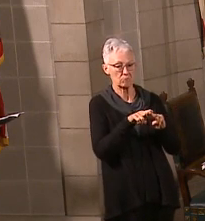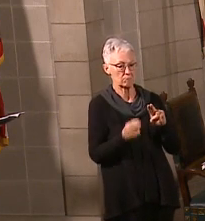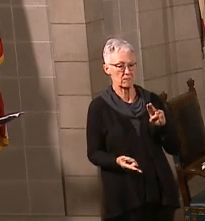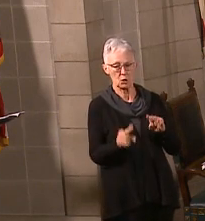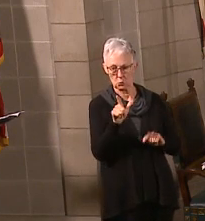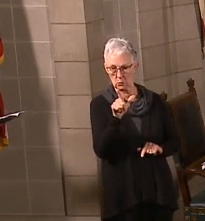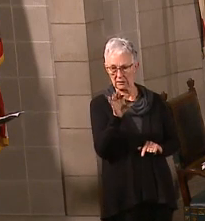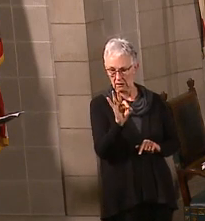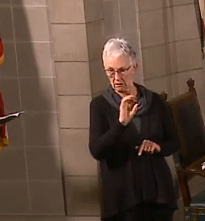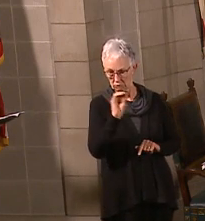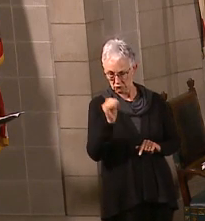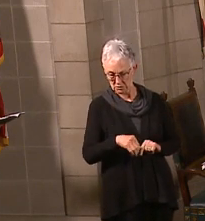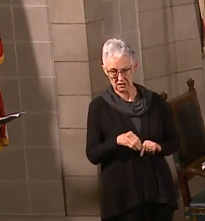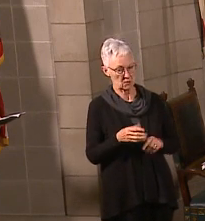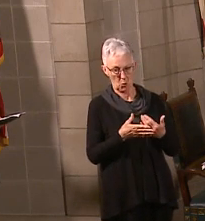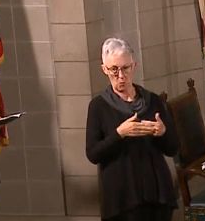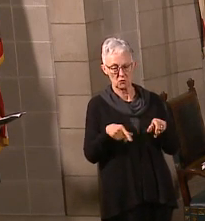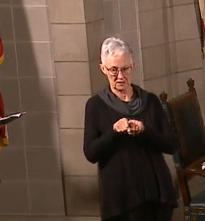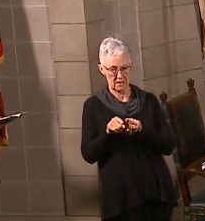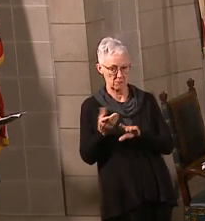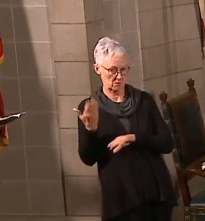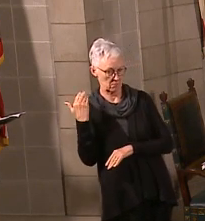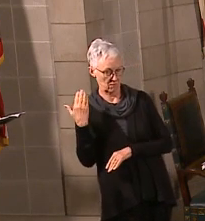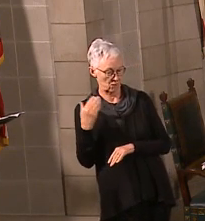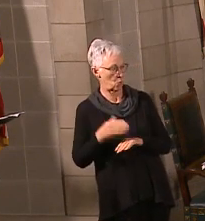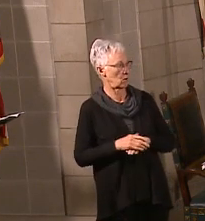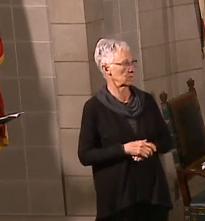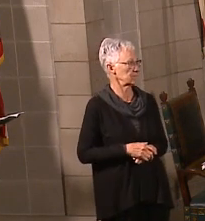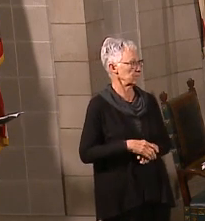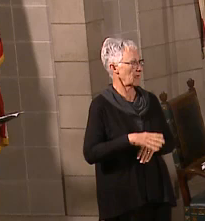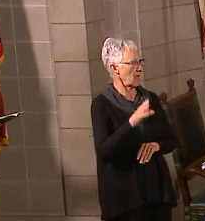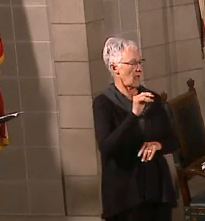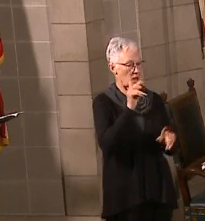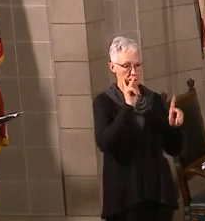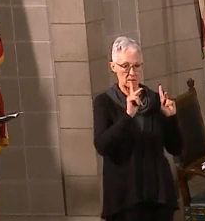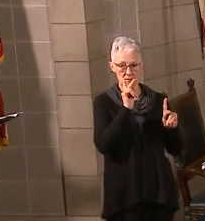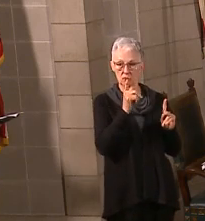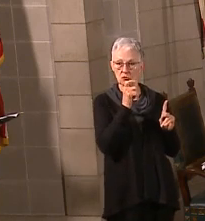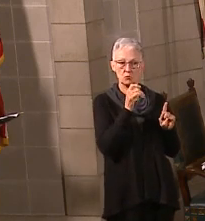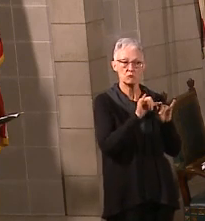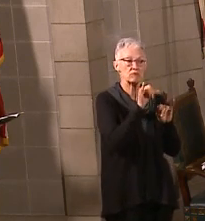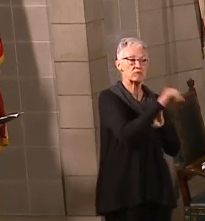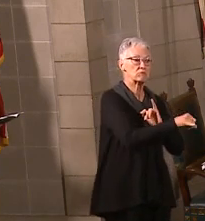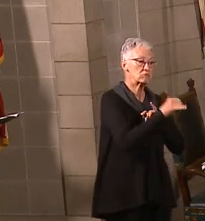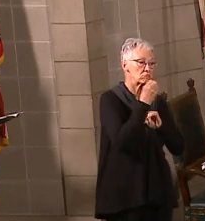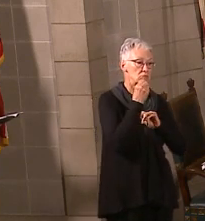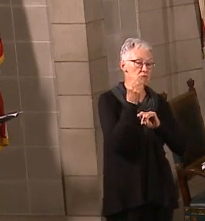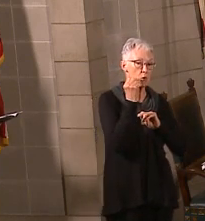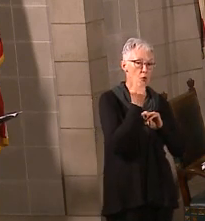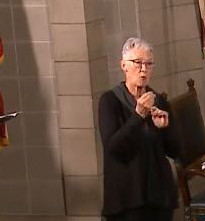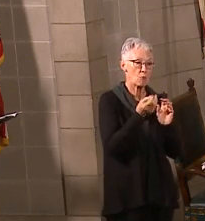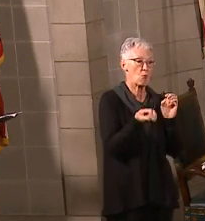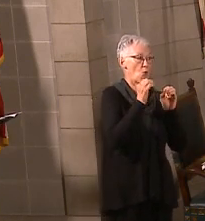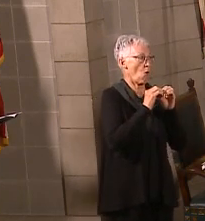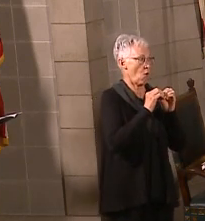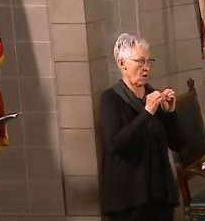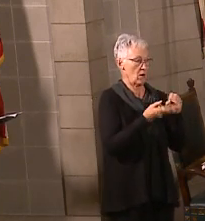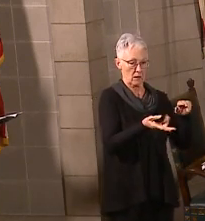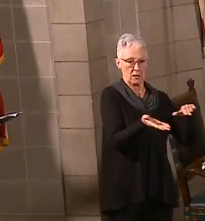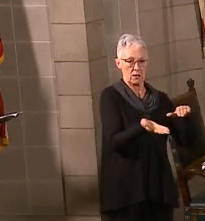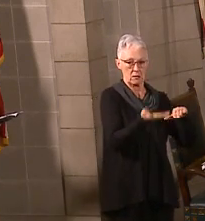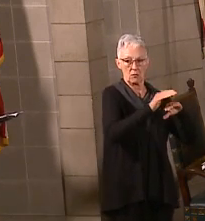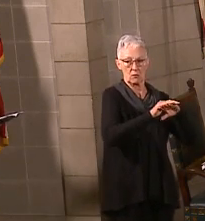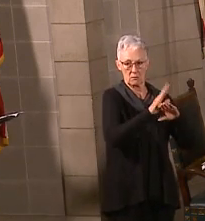before. And the residents up 11%. So that's actually higher than it was before. Again, that indicates that people are staying